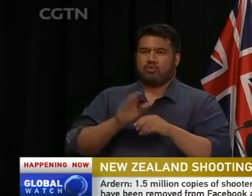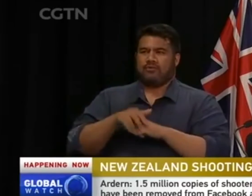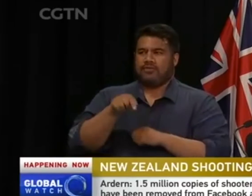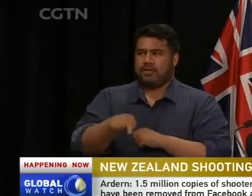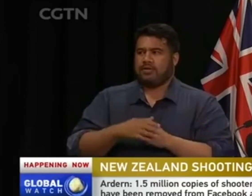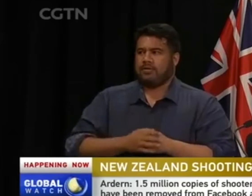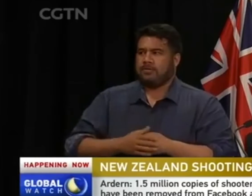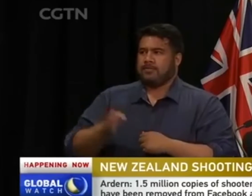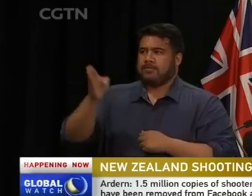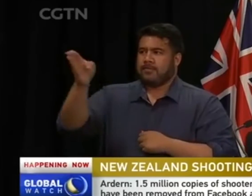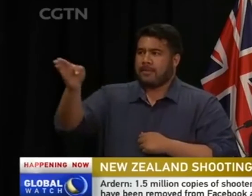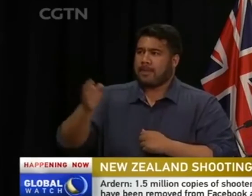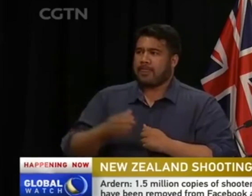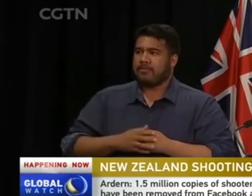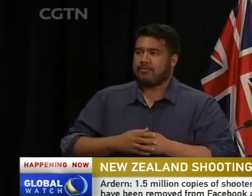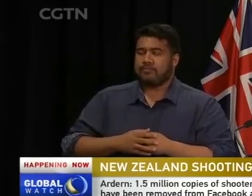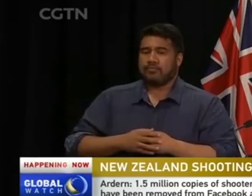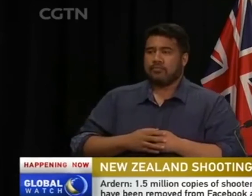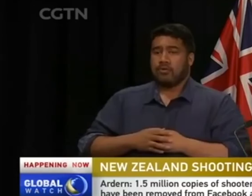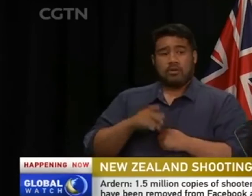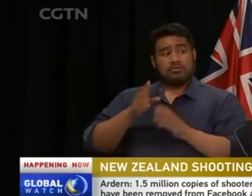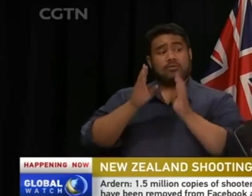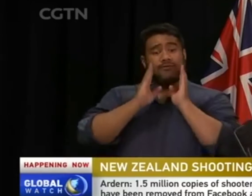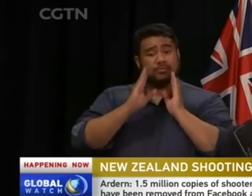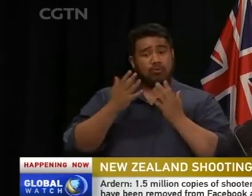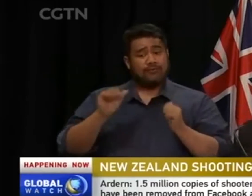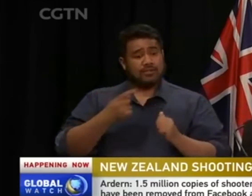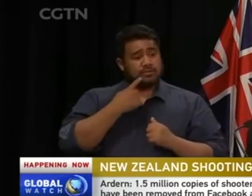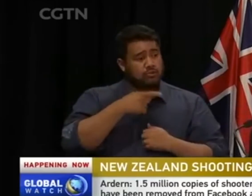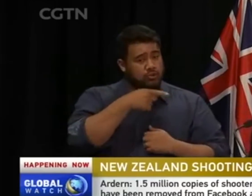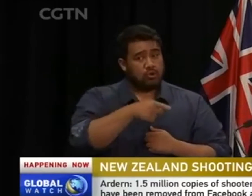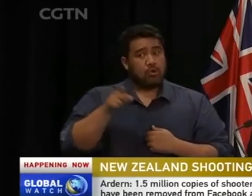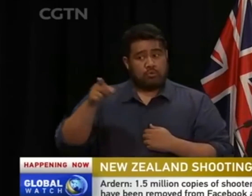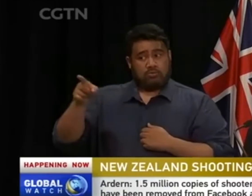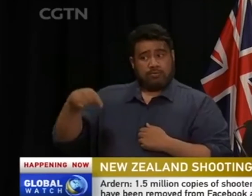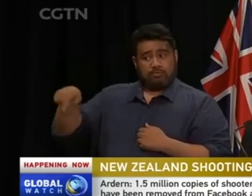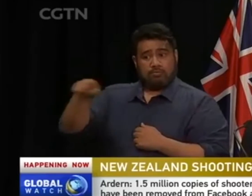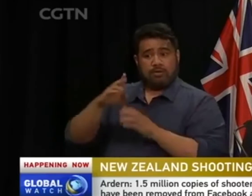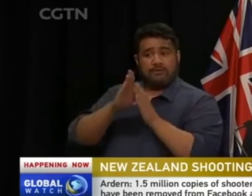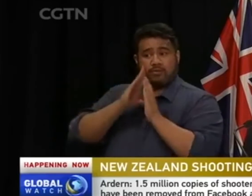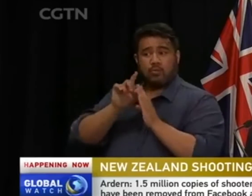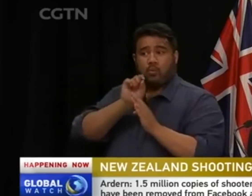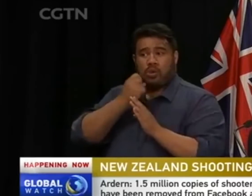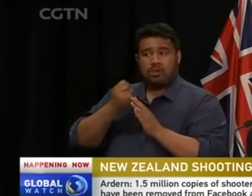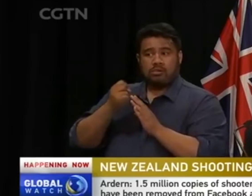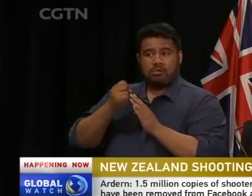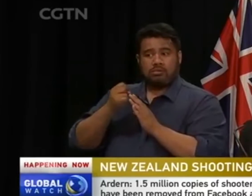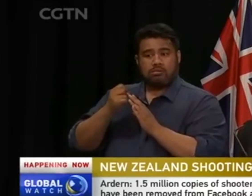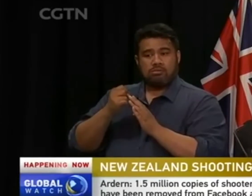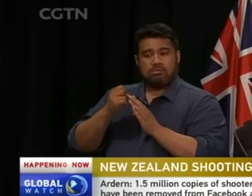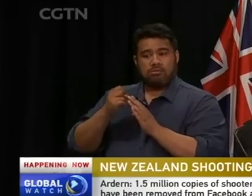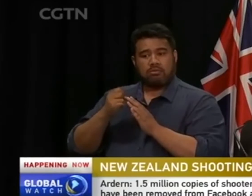move in that direction. Sorry, have they? Has Facebook indicated to you They've, they may move? they've